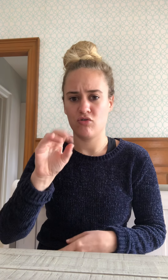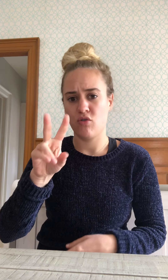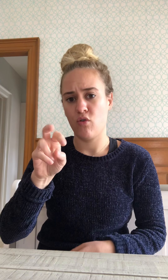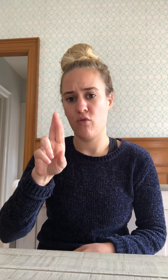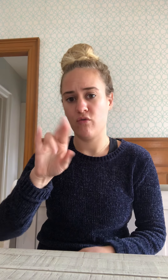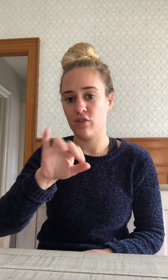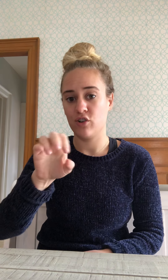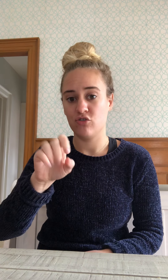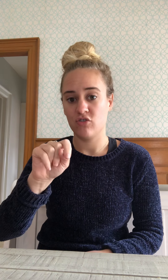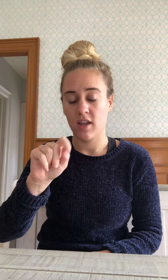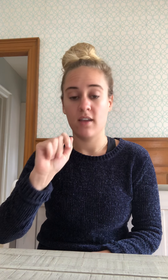dentures are sliding.